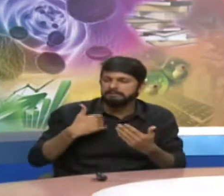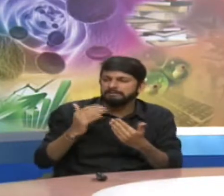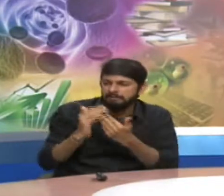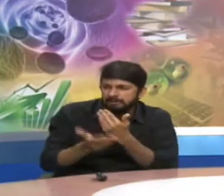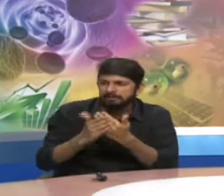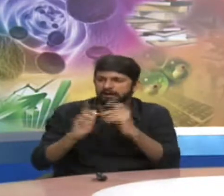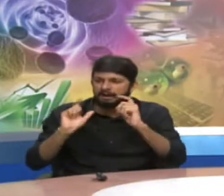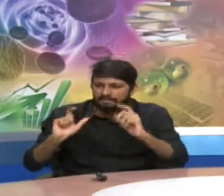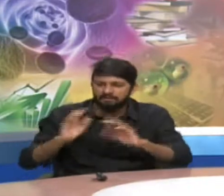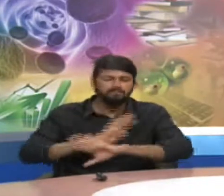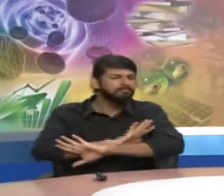is nirvana?